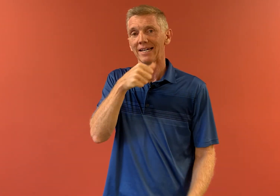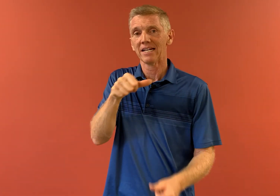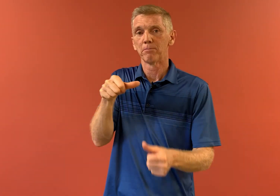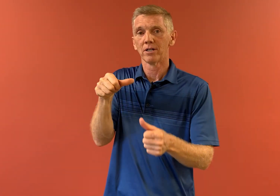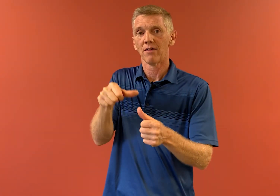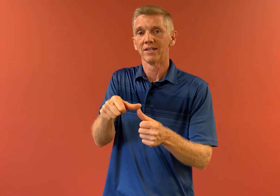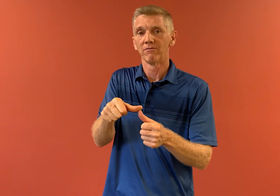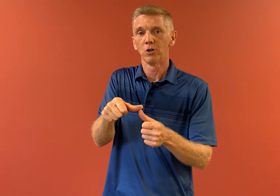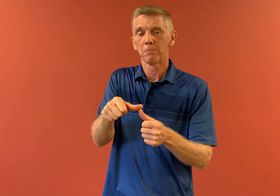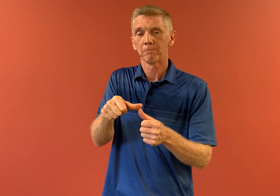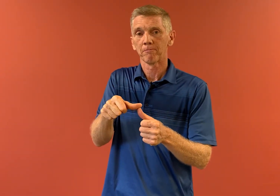it, putting on the envelope.